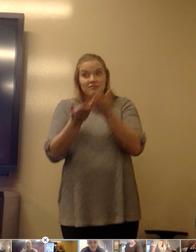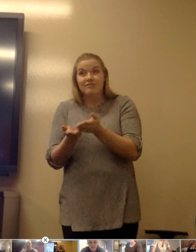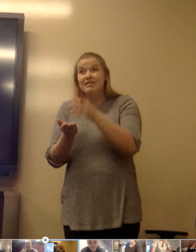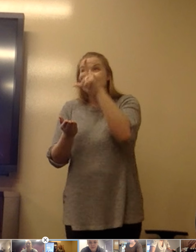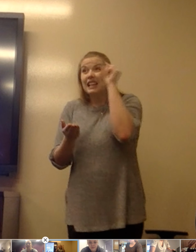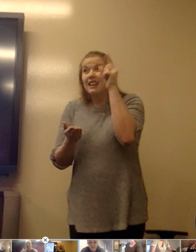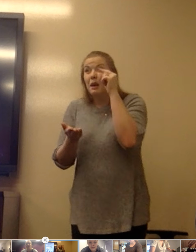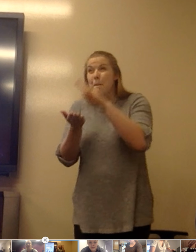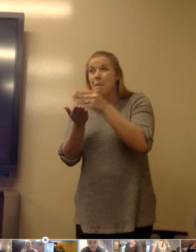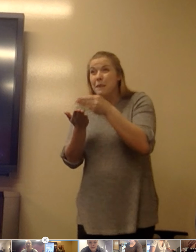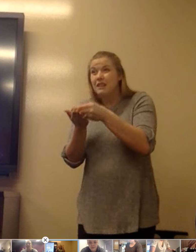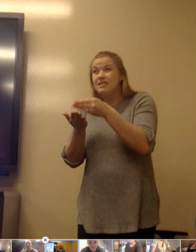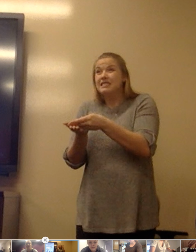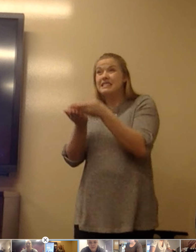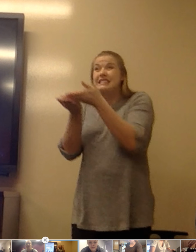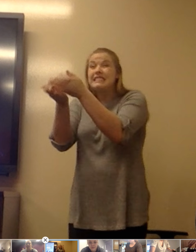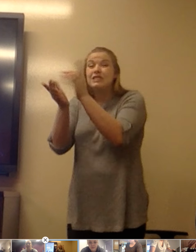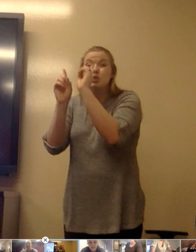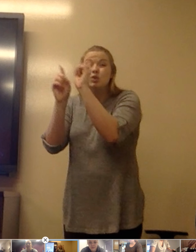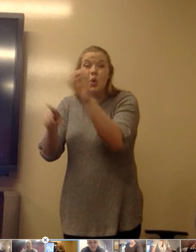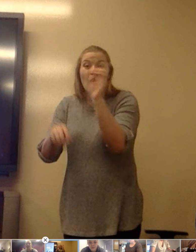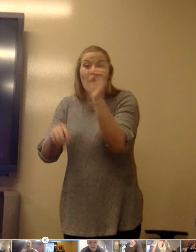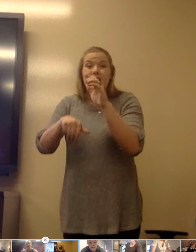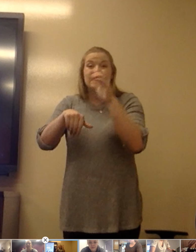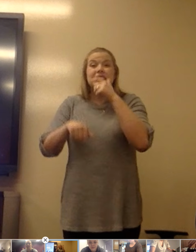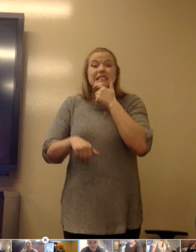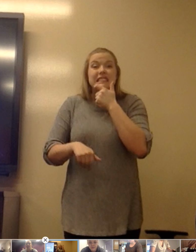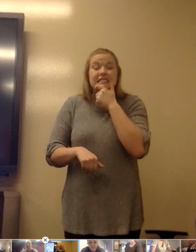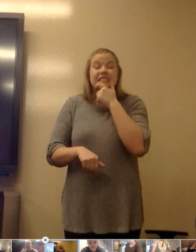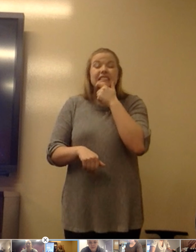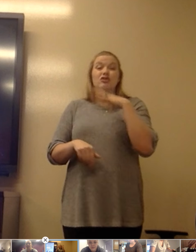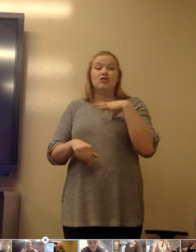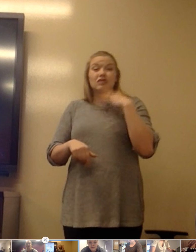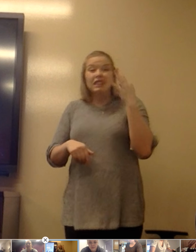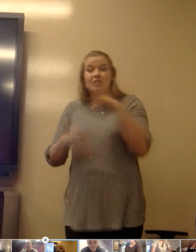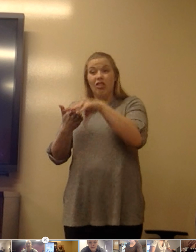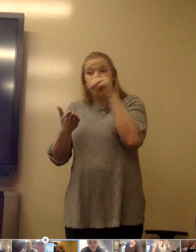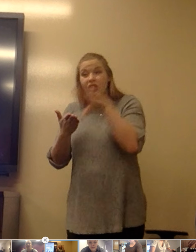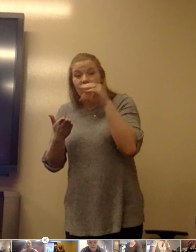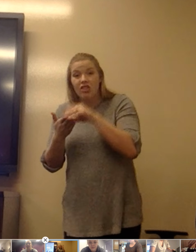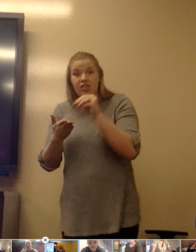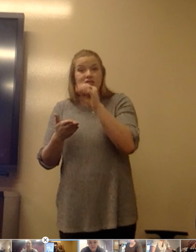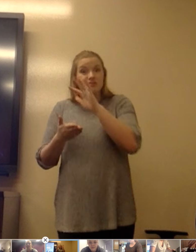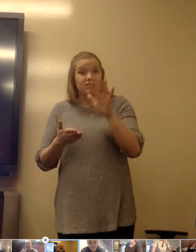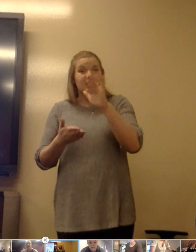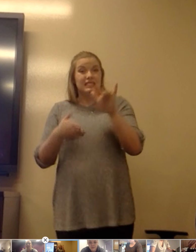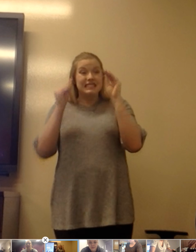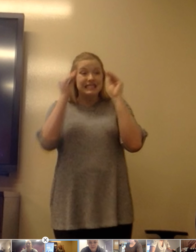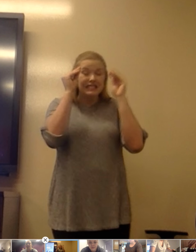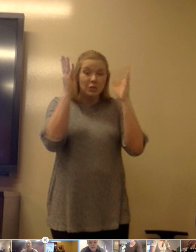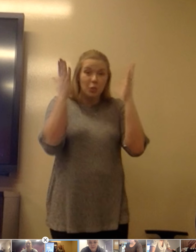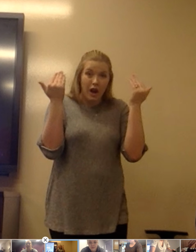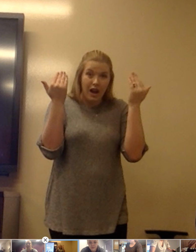So Alice's father gave money to Gallaudet to go to England and France to